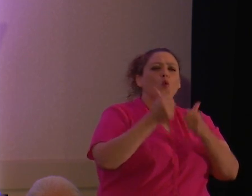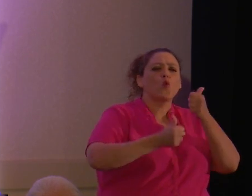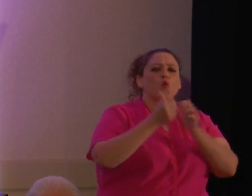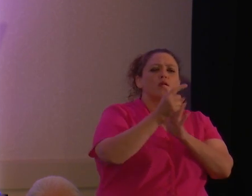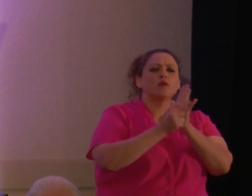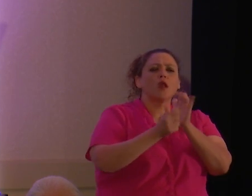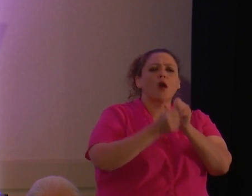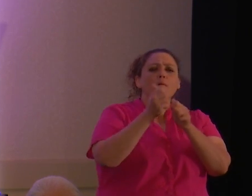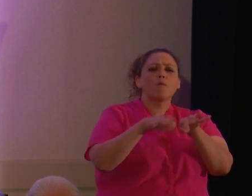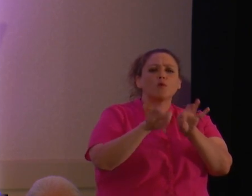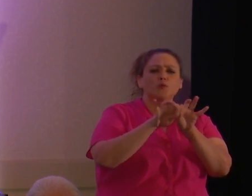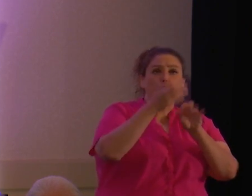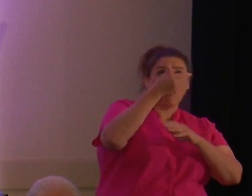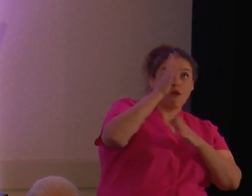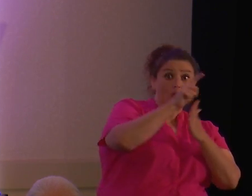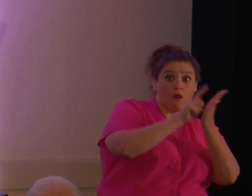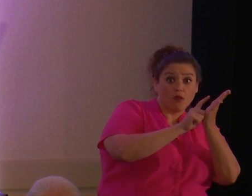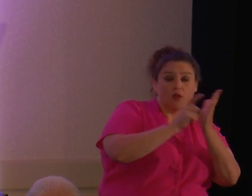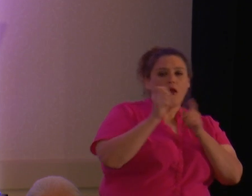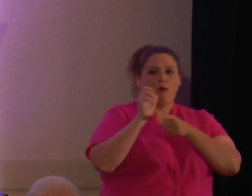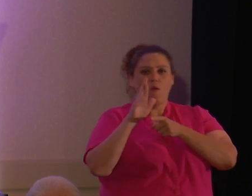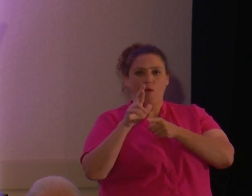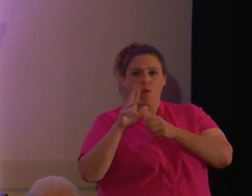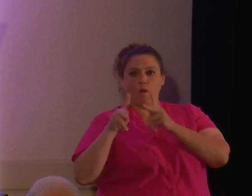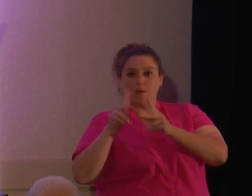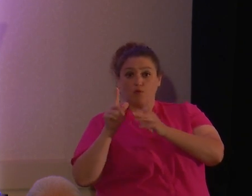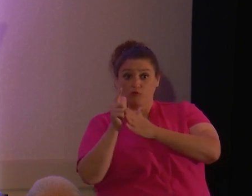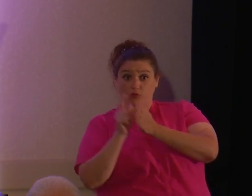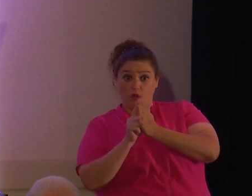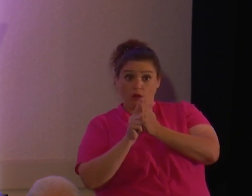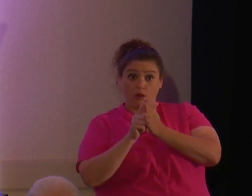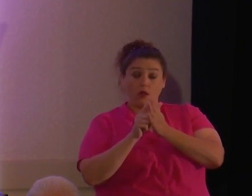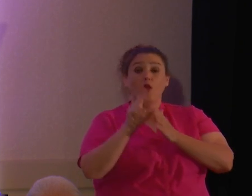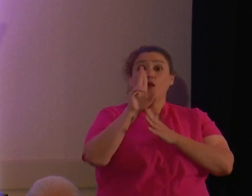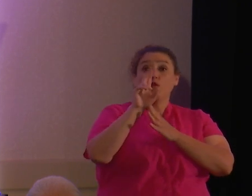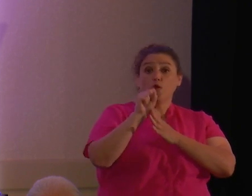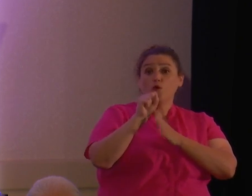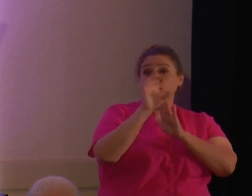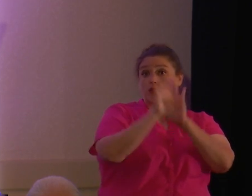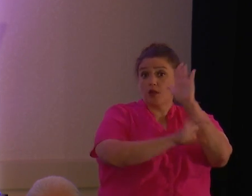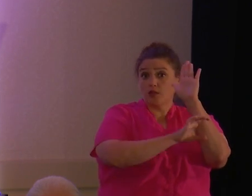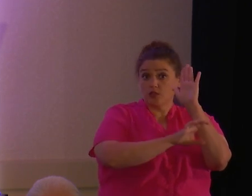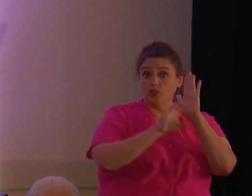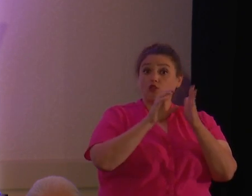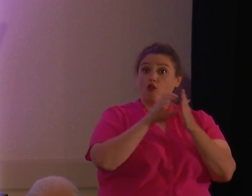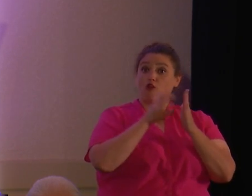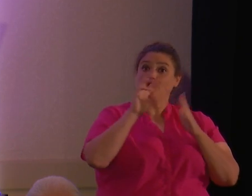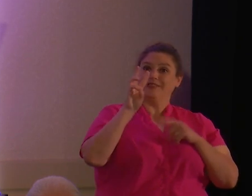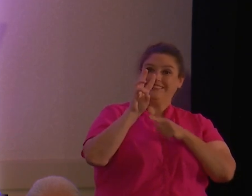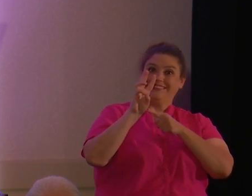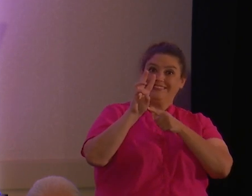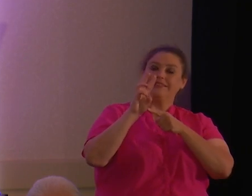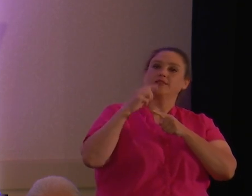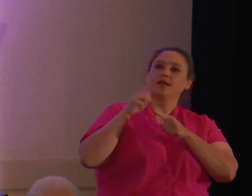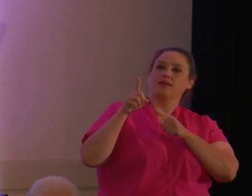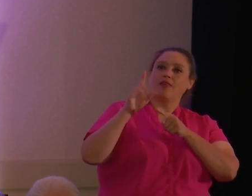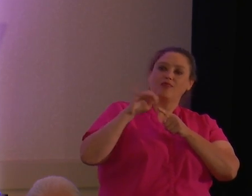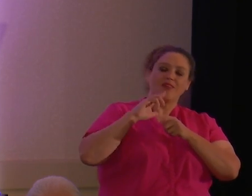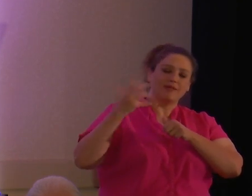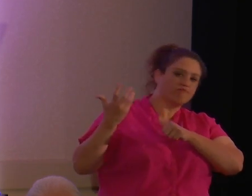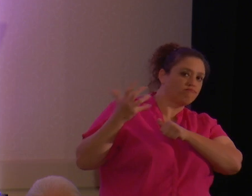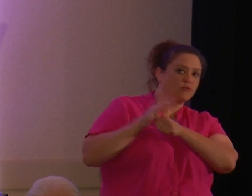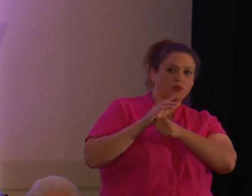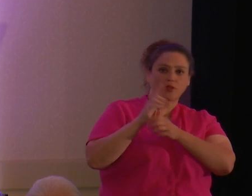first? Article 6 of the U.S. Constitution says, among other things, that the Constitution itself is the supreme law of the